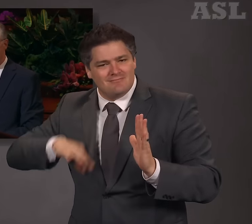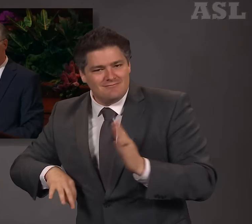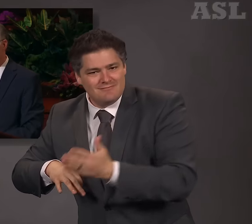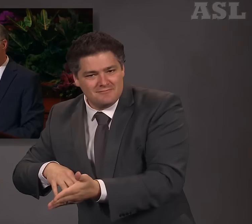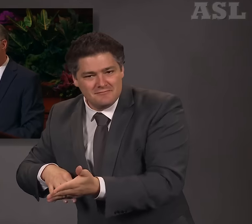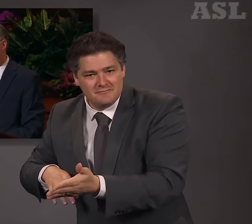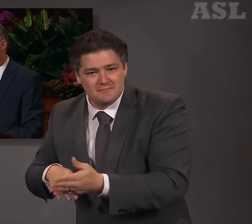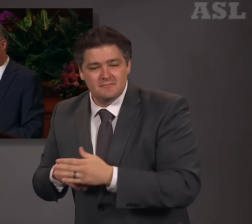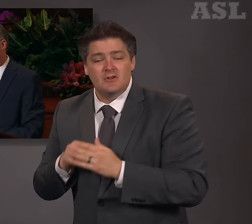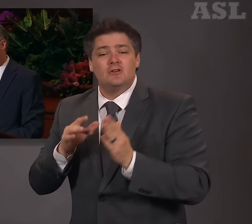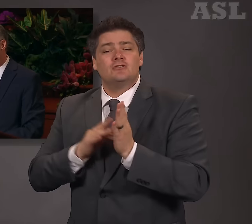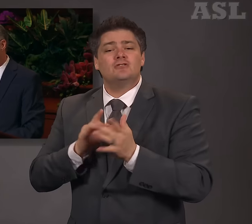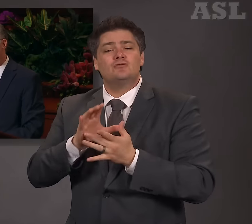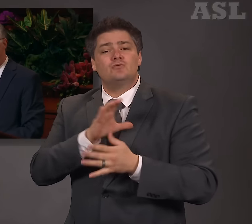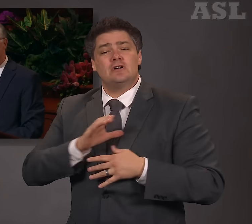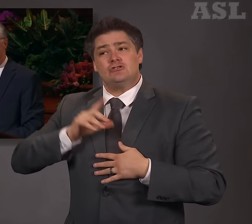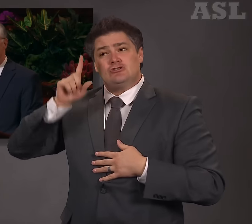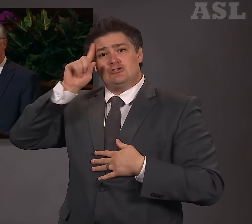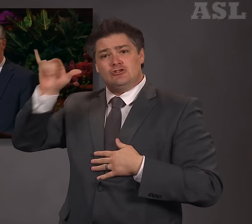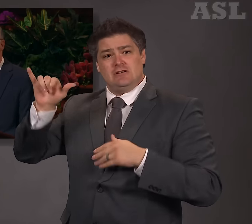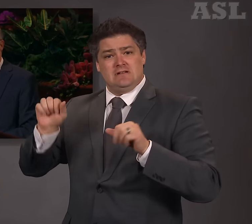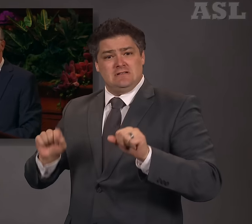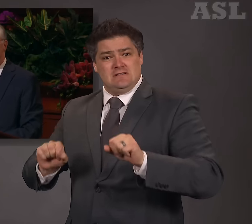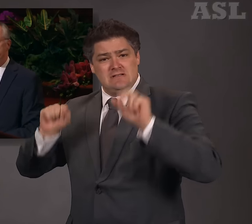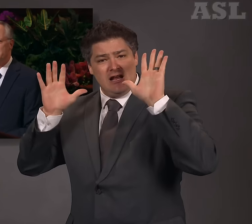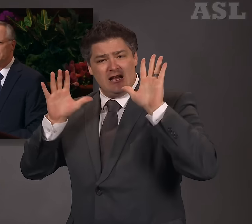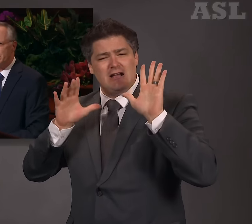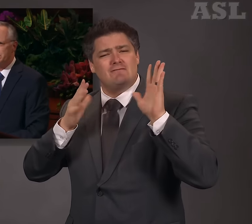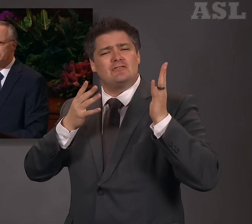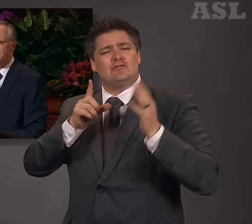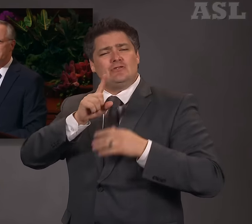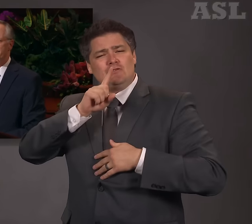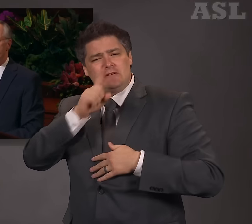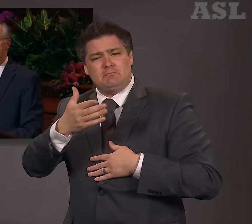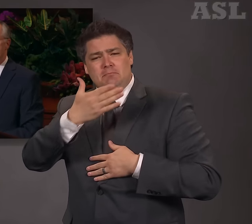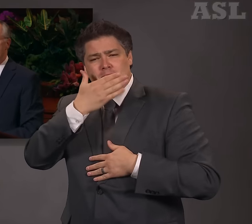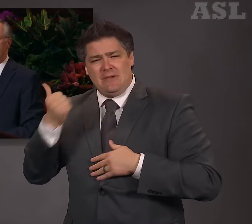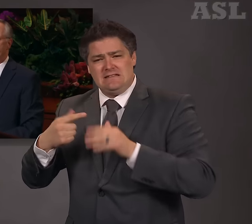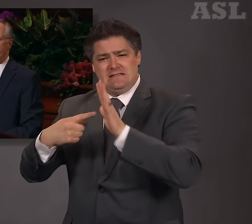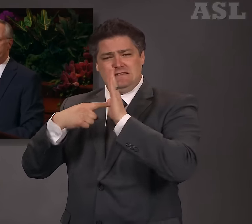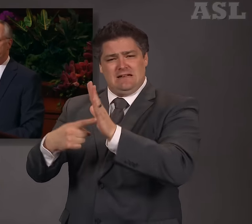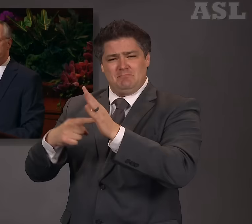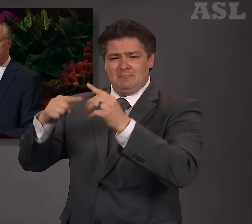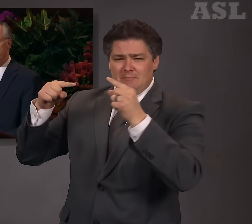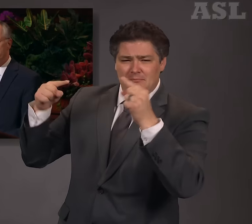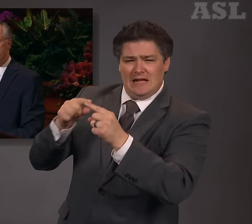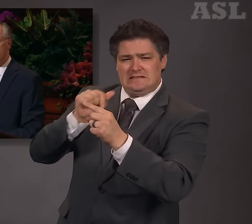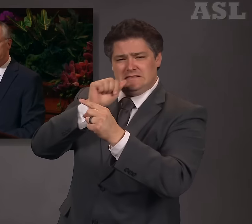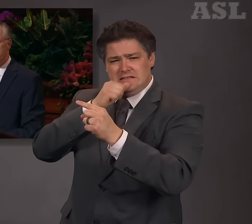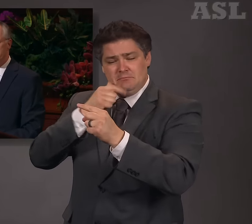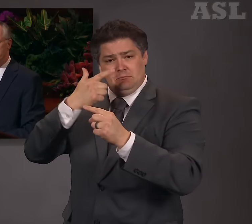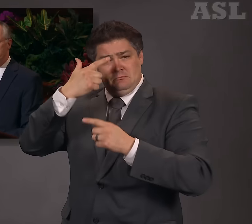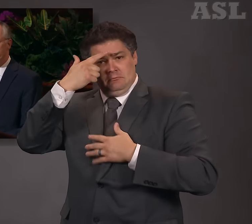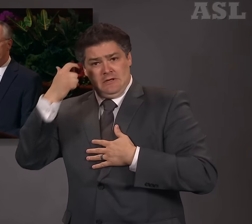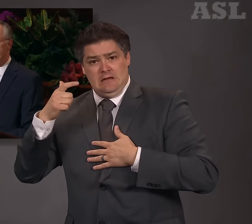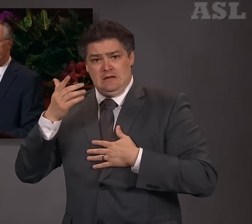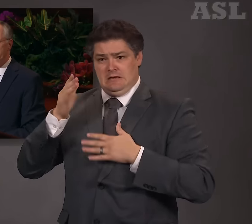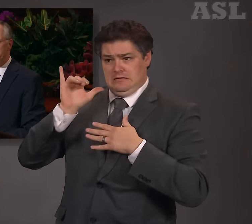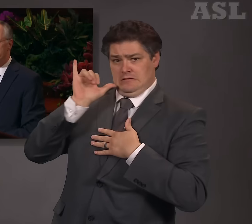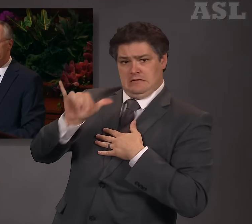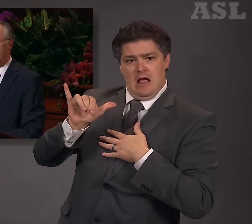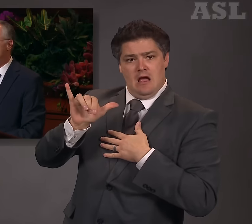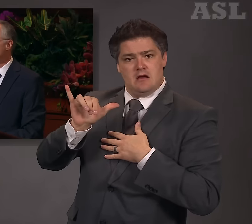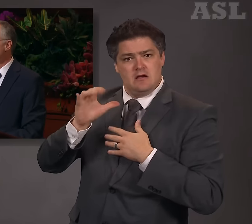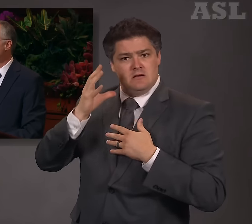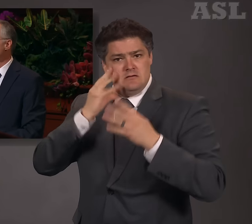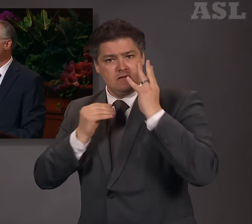his good. Finally, Jesus Christ's infinite sacrifice was certainly the greatest example of pain